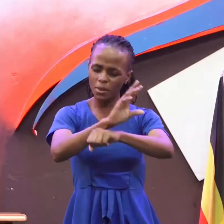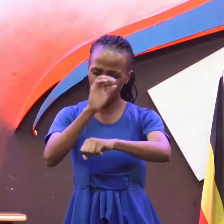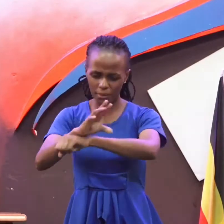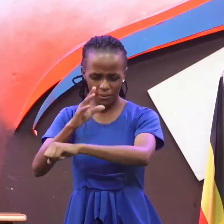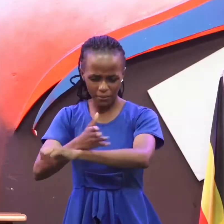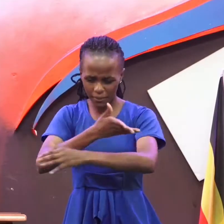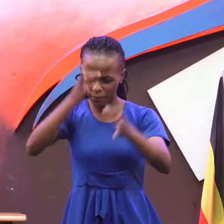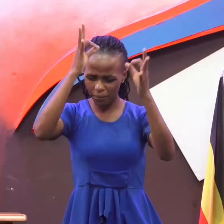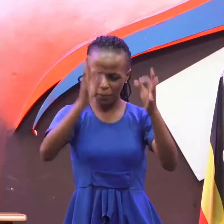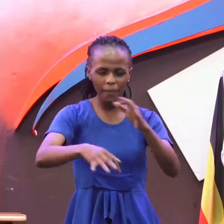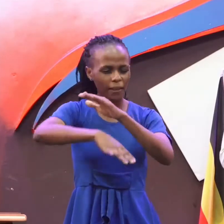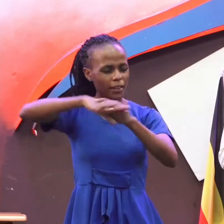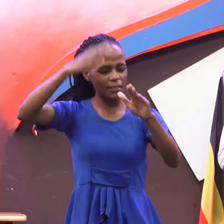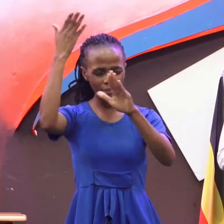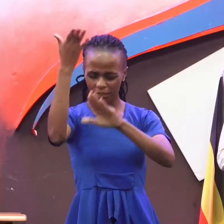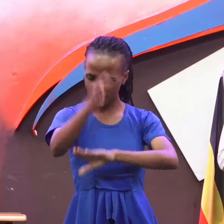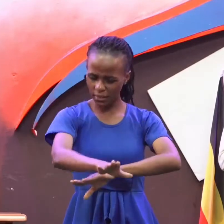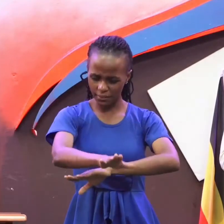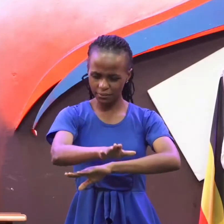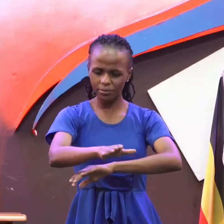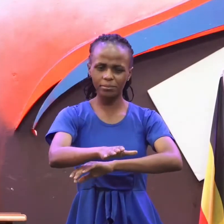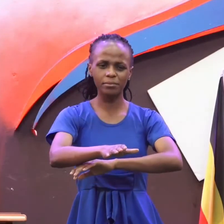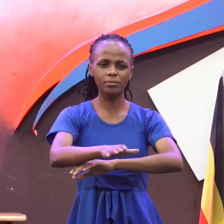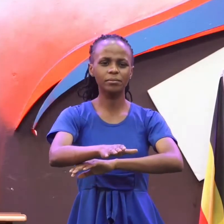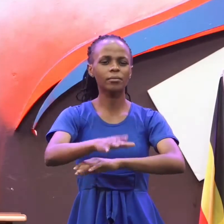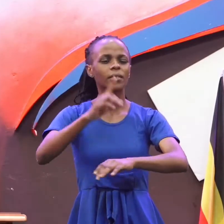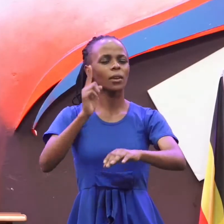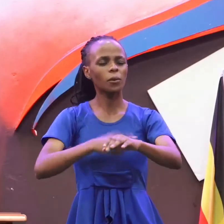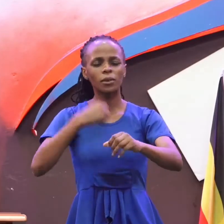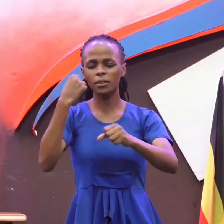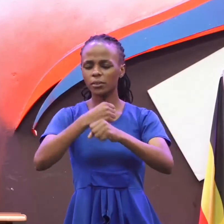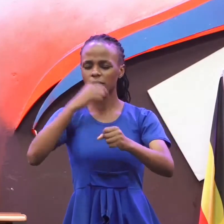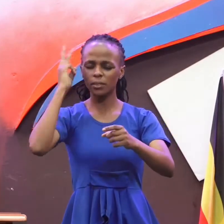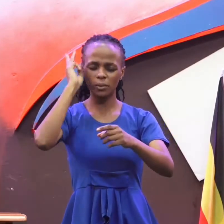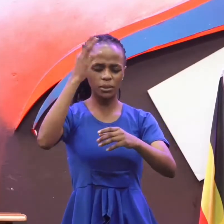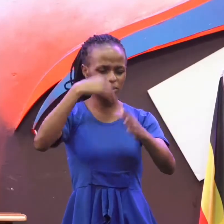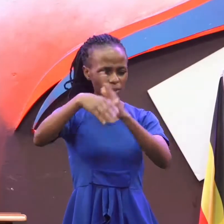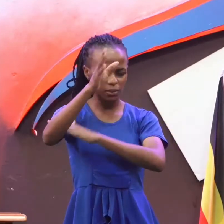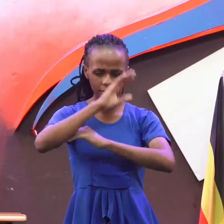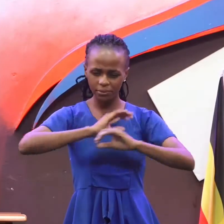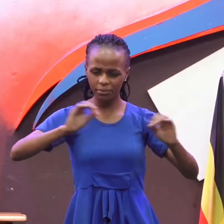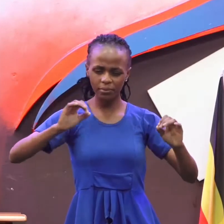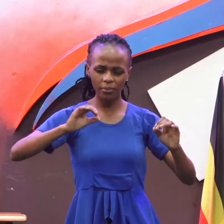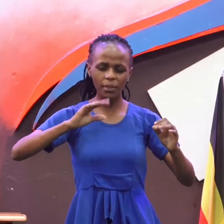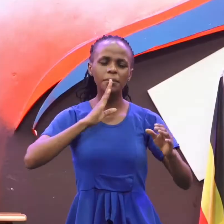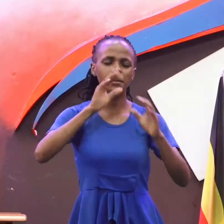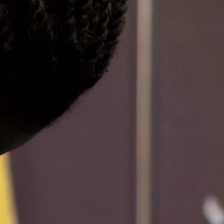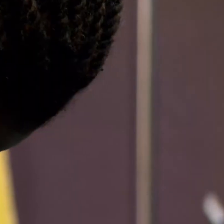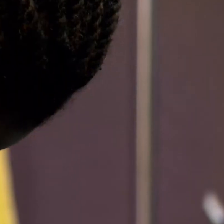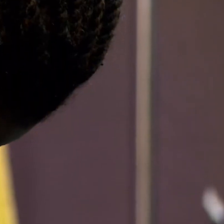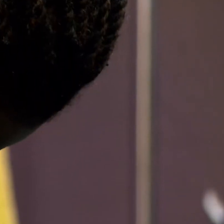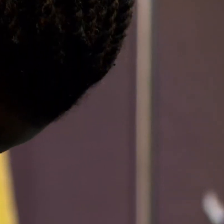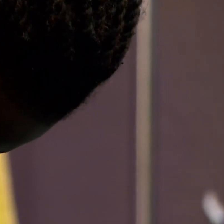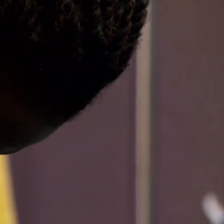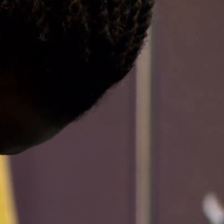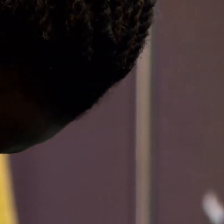to be told about. Tofanga. Never die. Die without doing the will of God. Be blessed